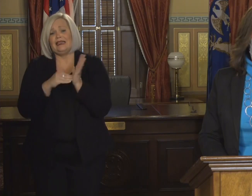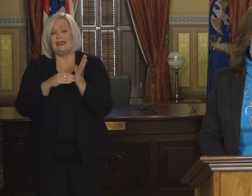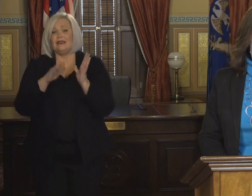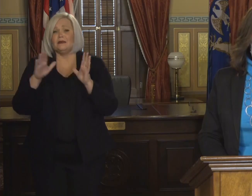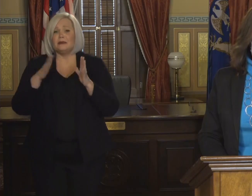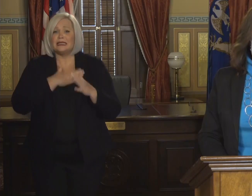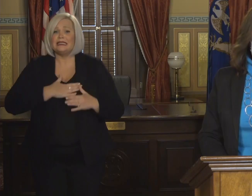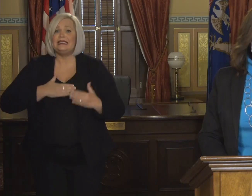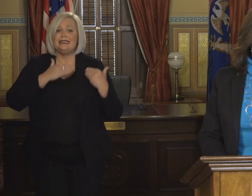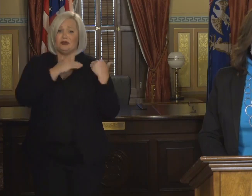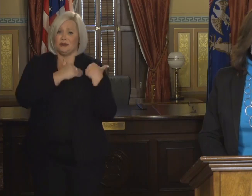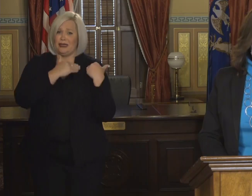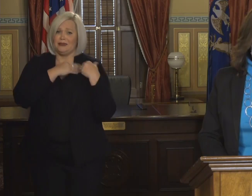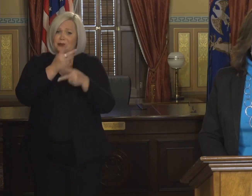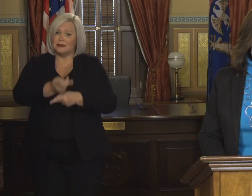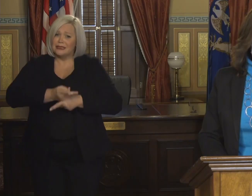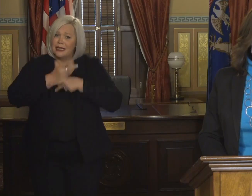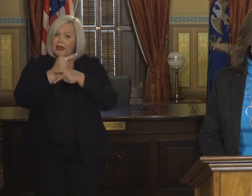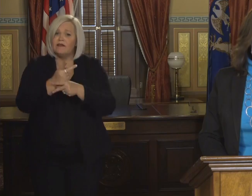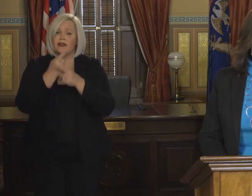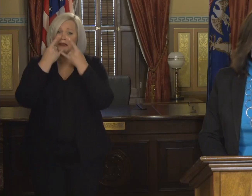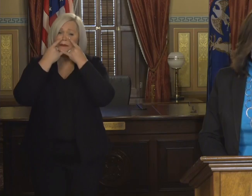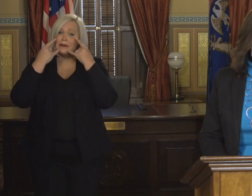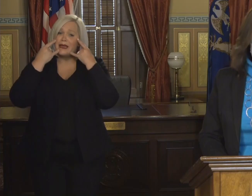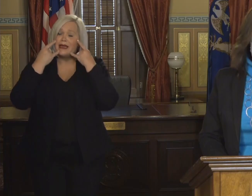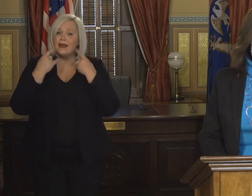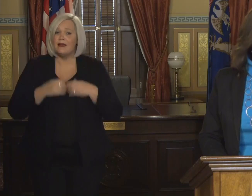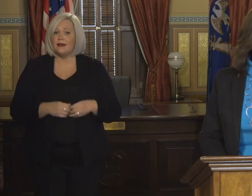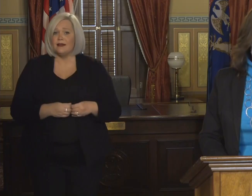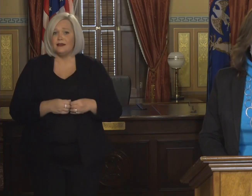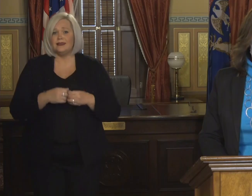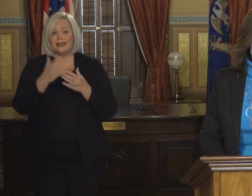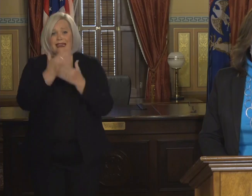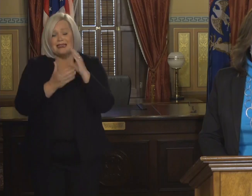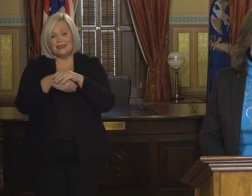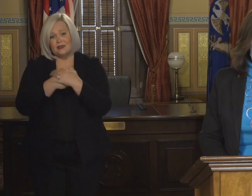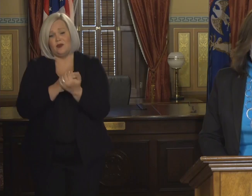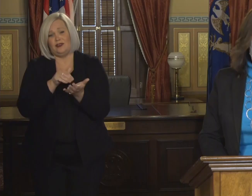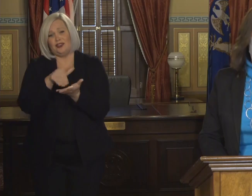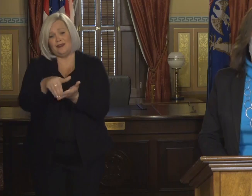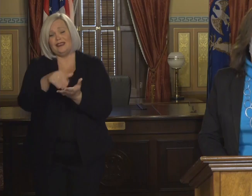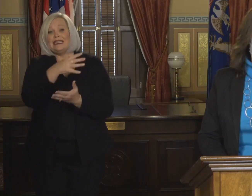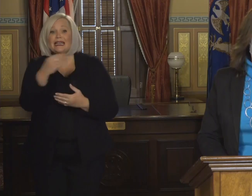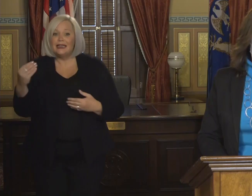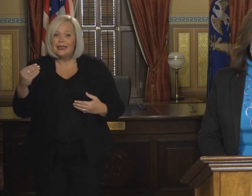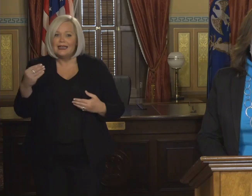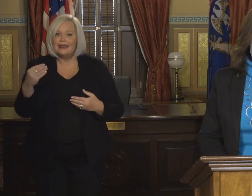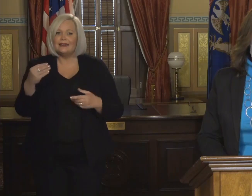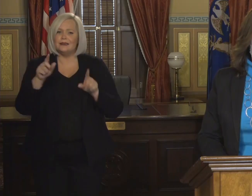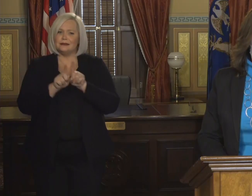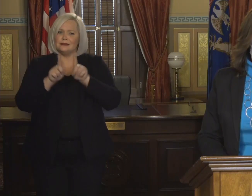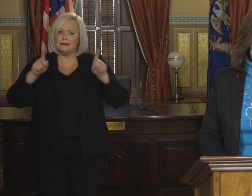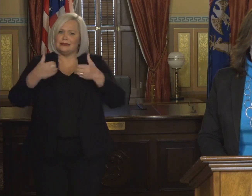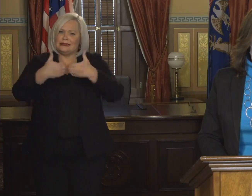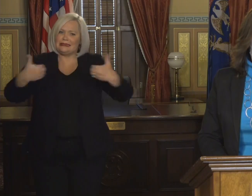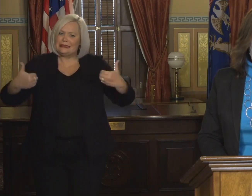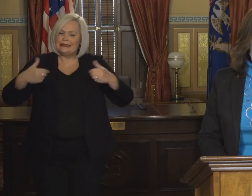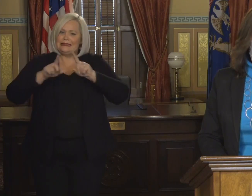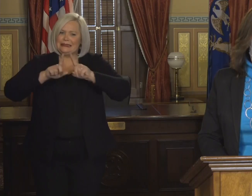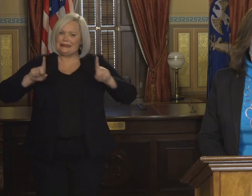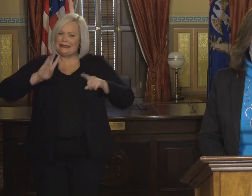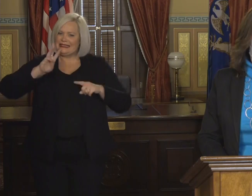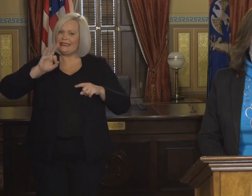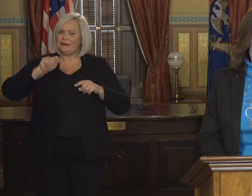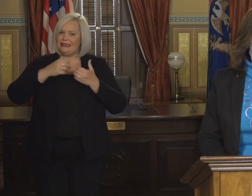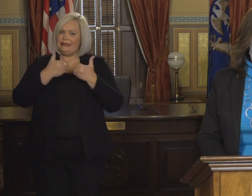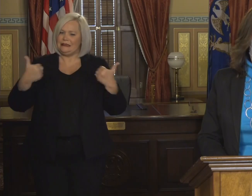your part. Please mask up and wash your hands a lot and stay physically separated. And let's